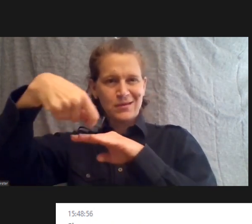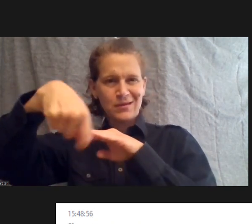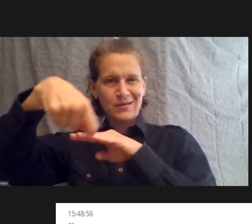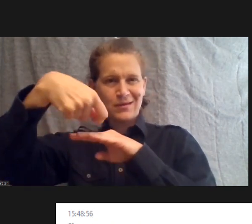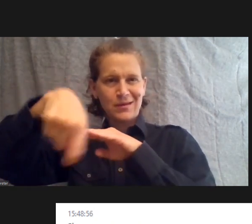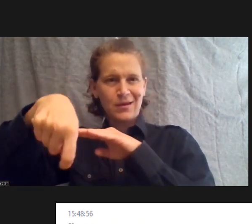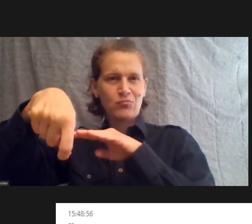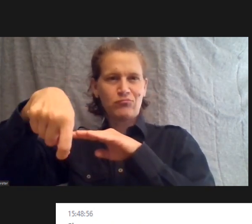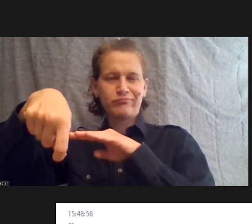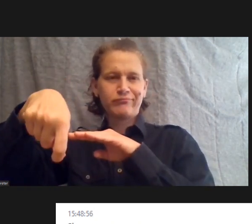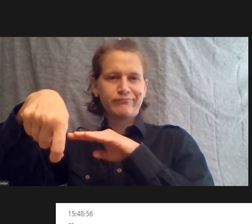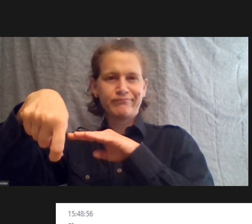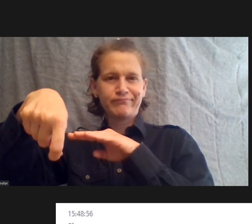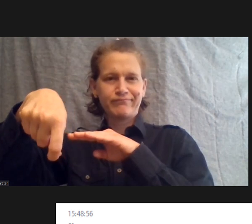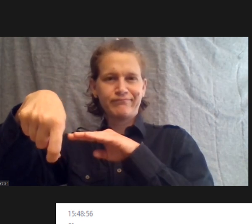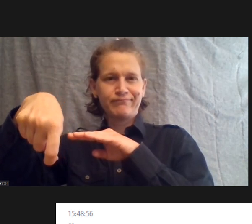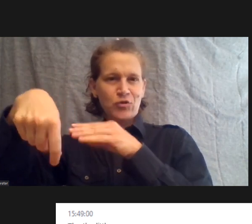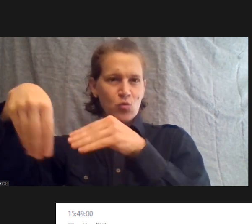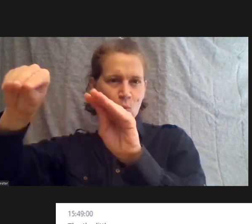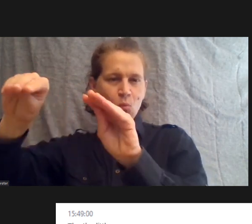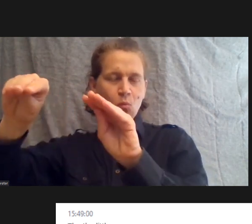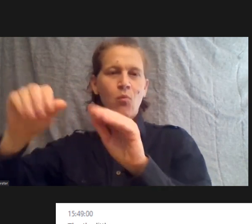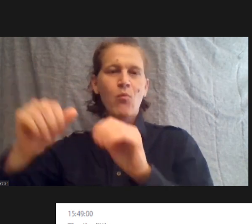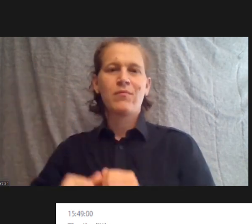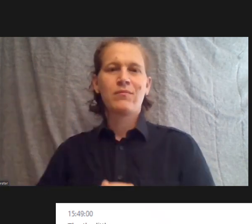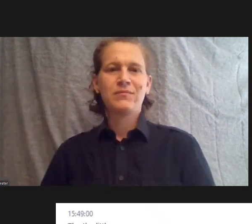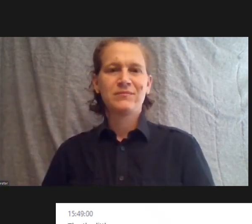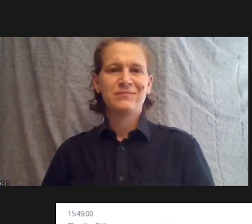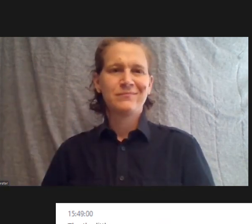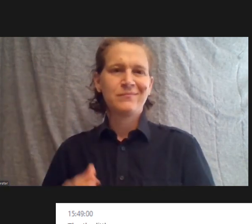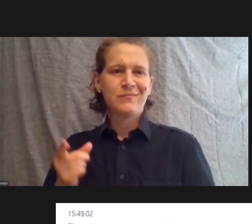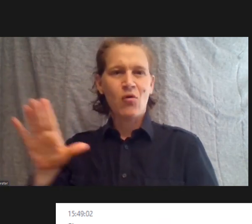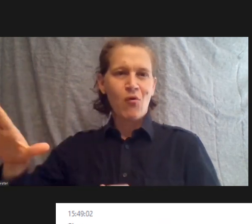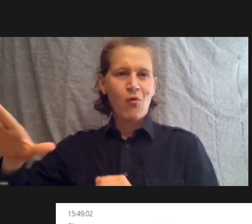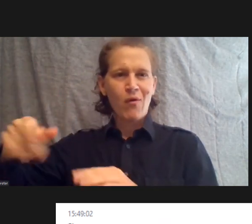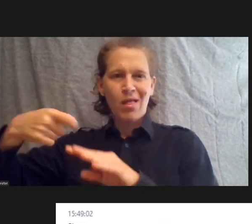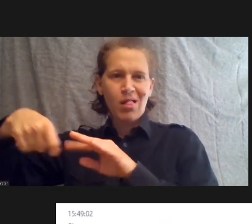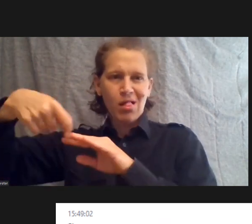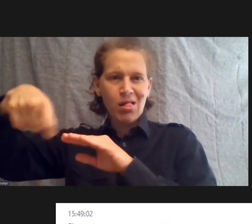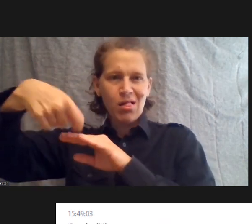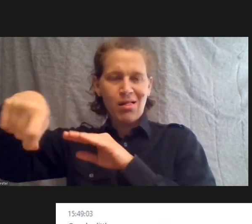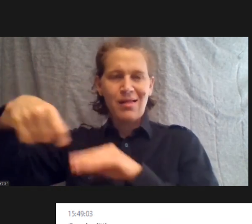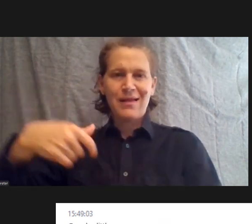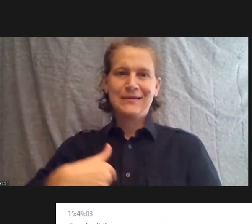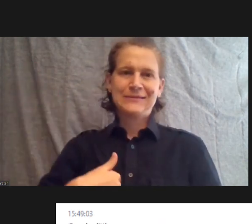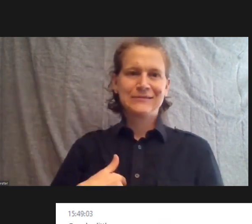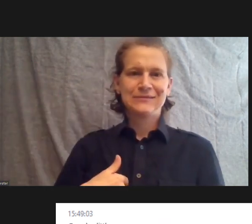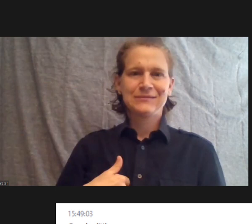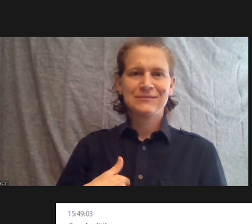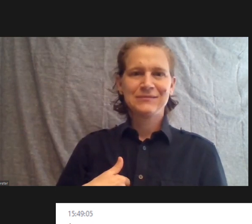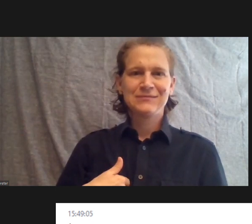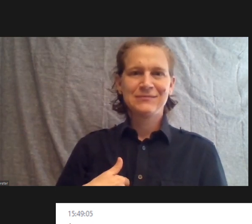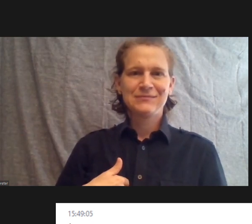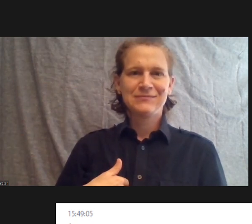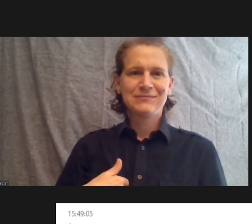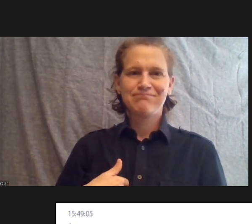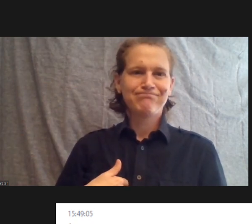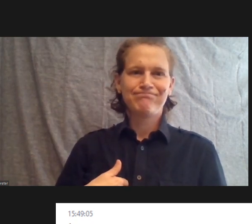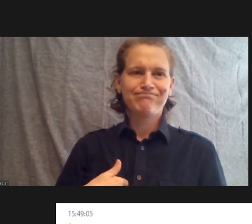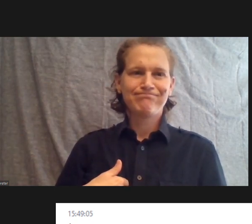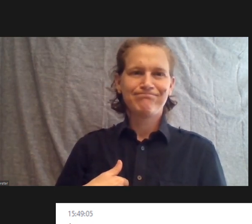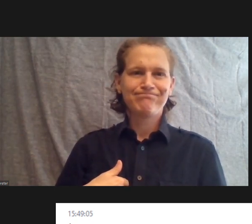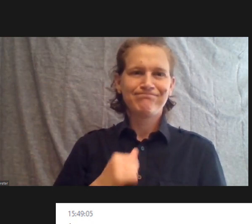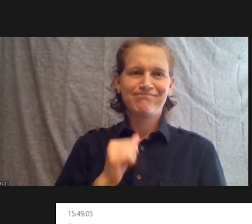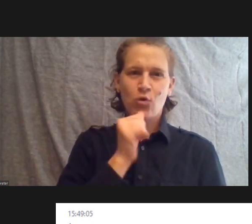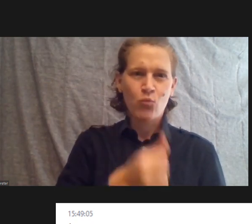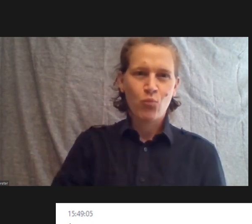the nail store to get her nails done. I do